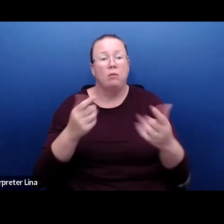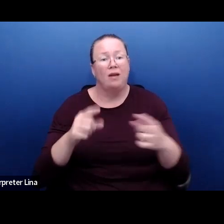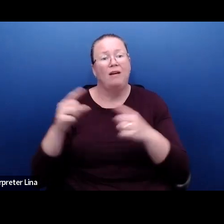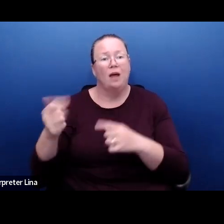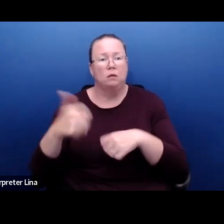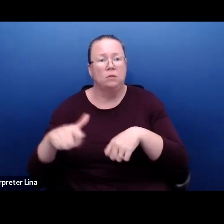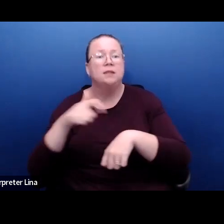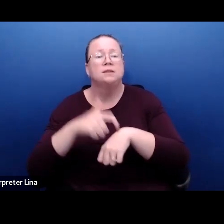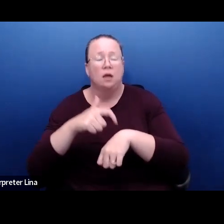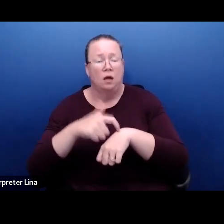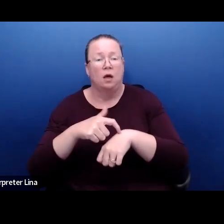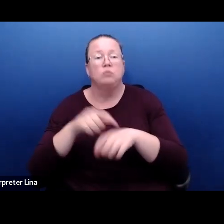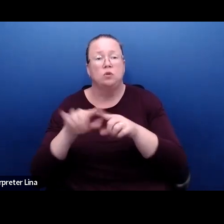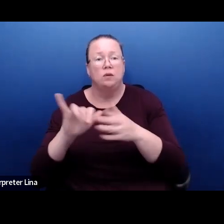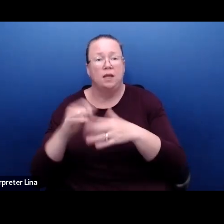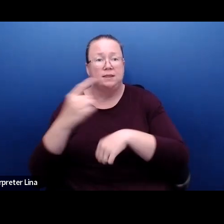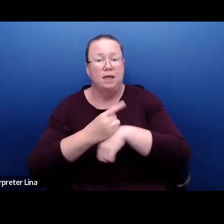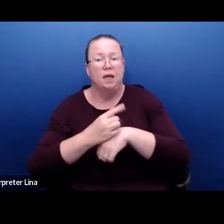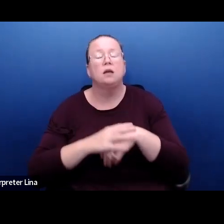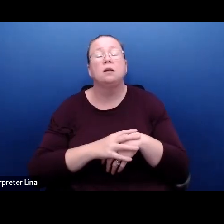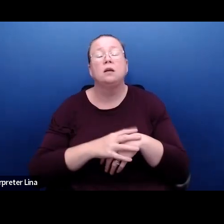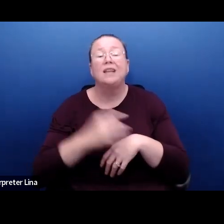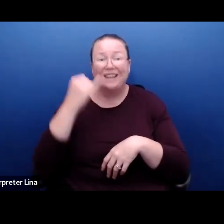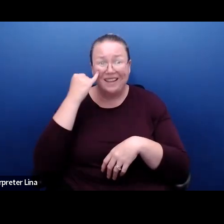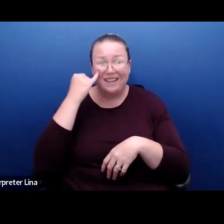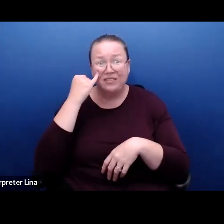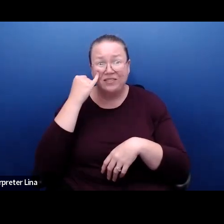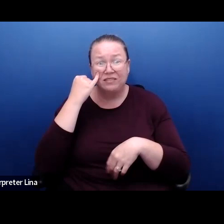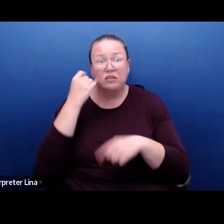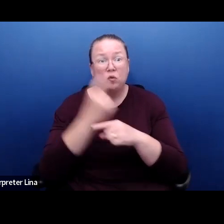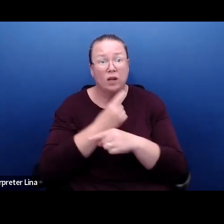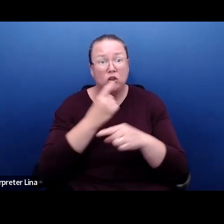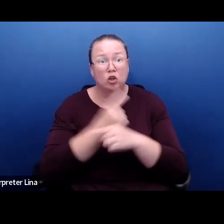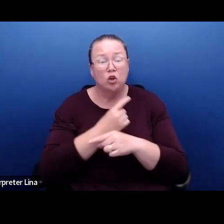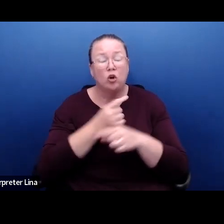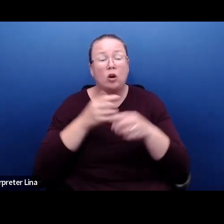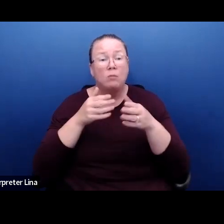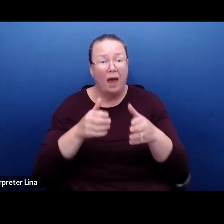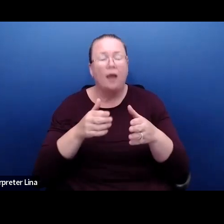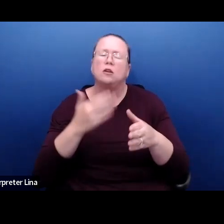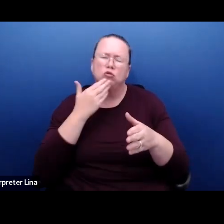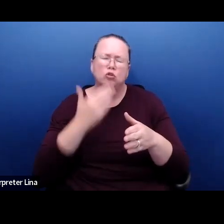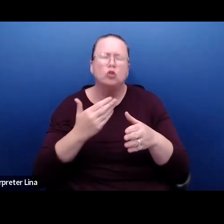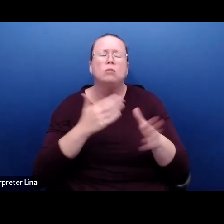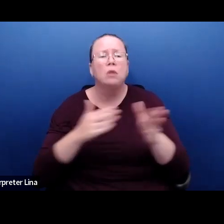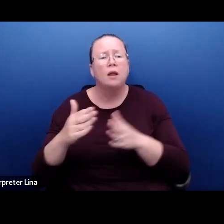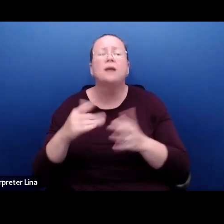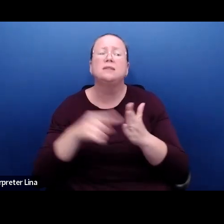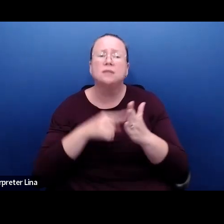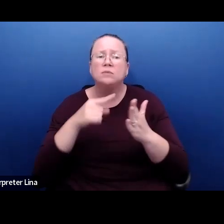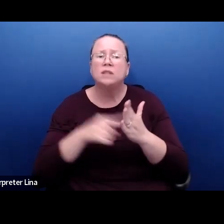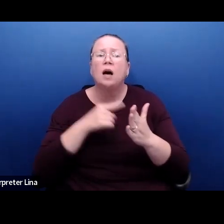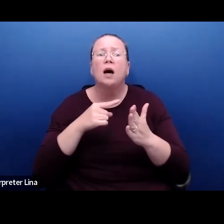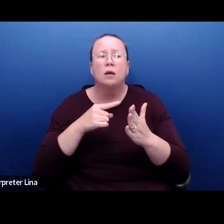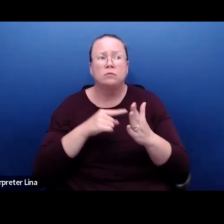at any particular time of day. And if it's in your regular pathway, that's a good thing to do. Sometimes you are